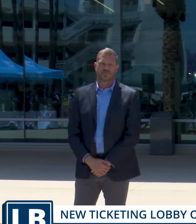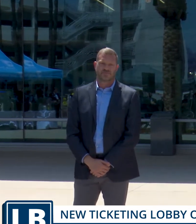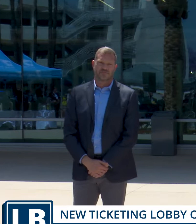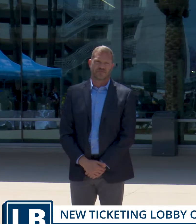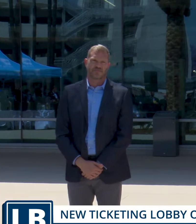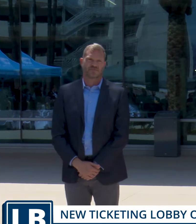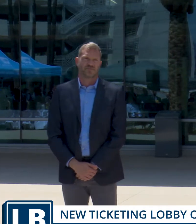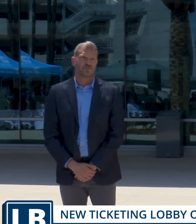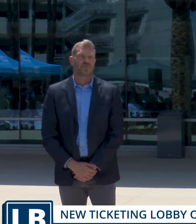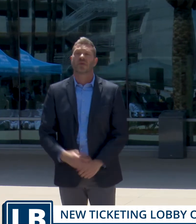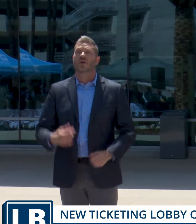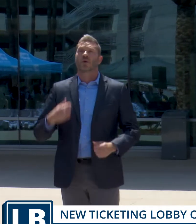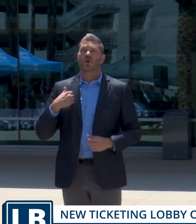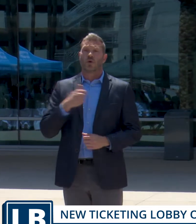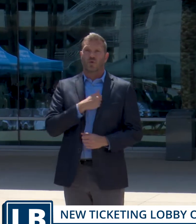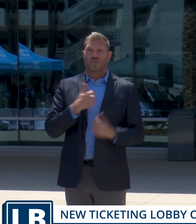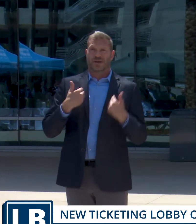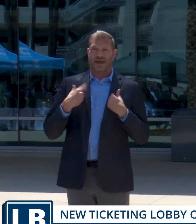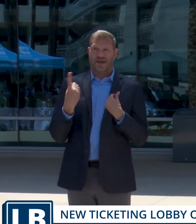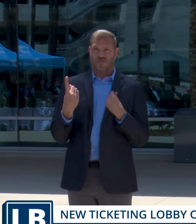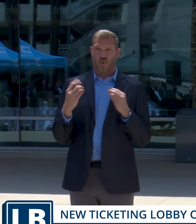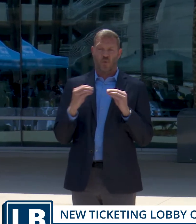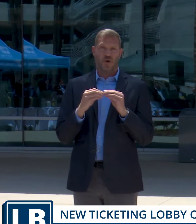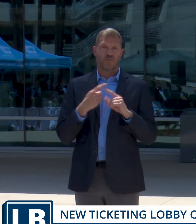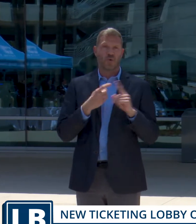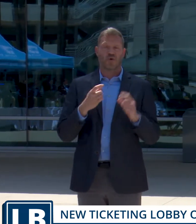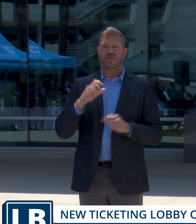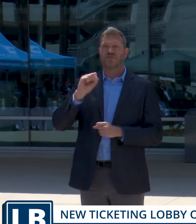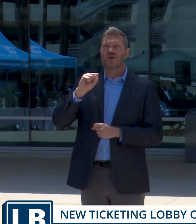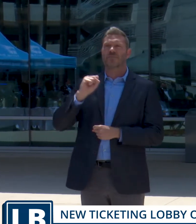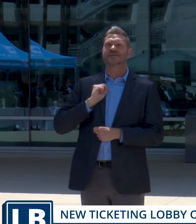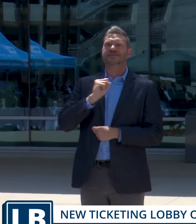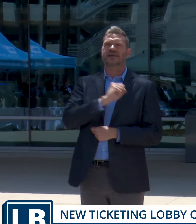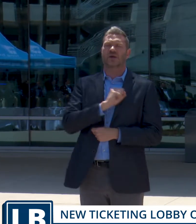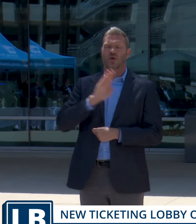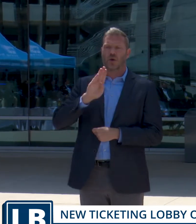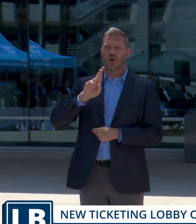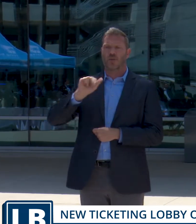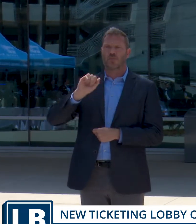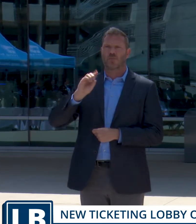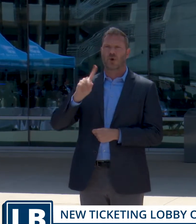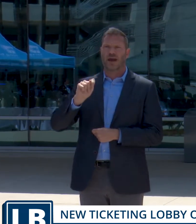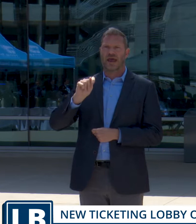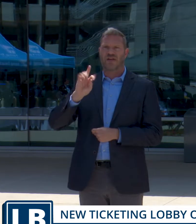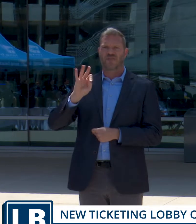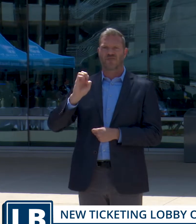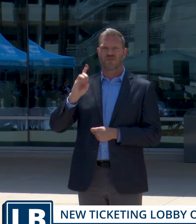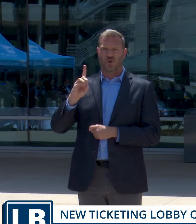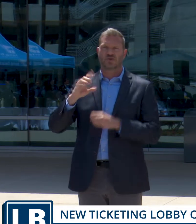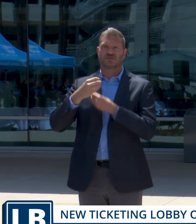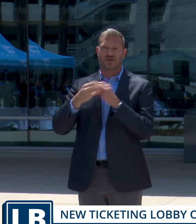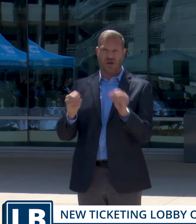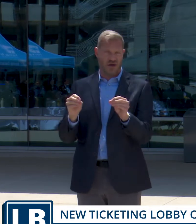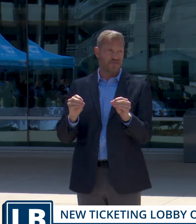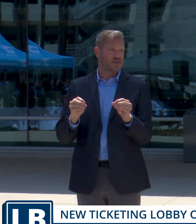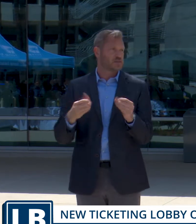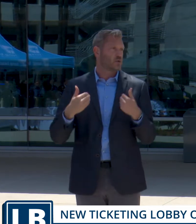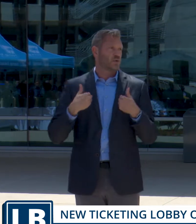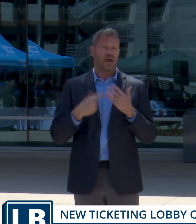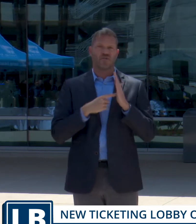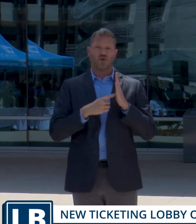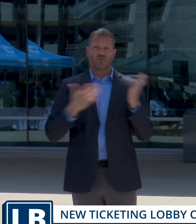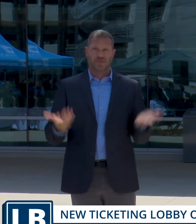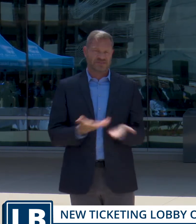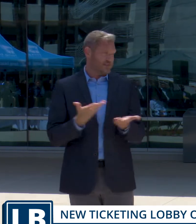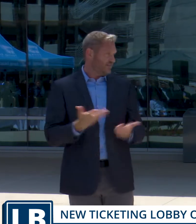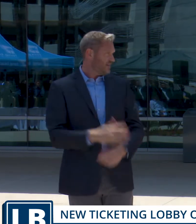you. And we do have one more from Senator Bradford's office. And so we have a representative here that you